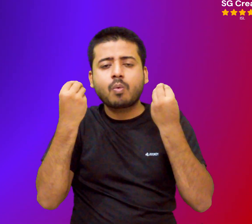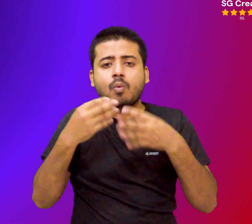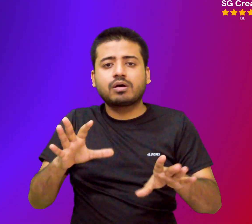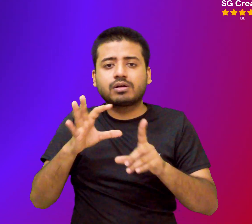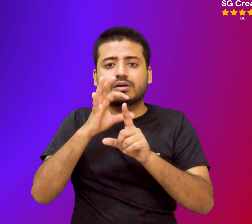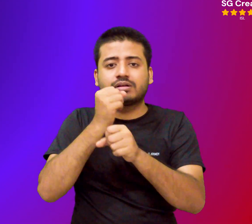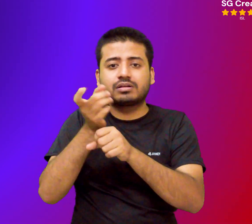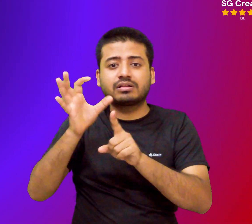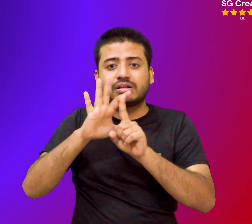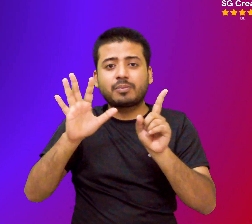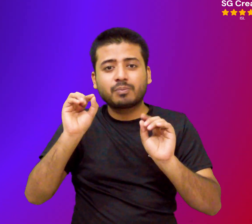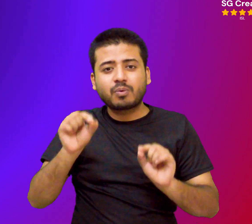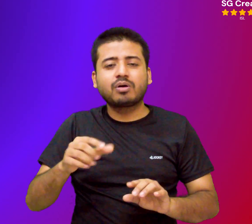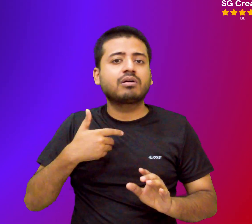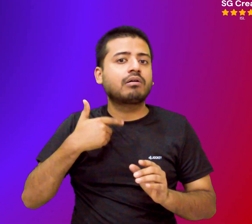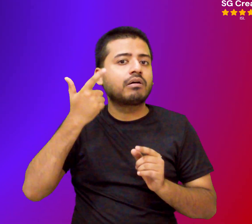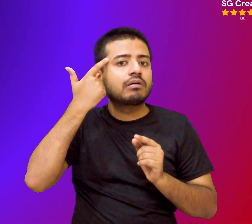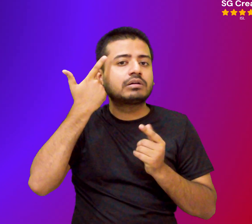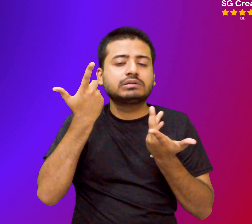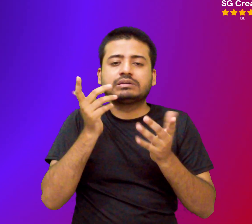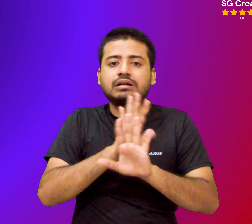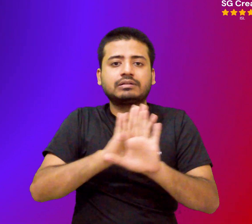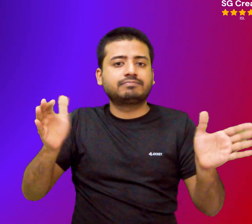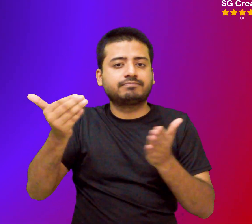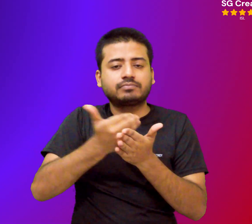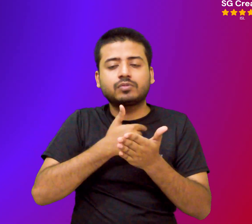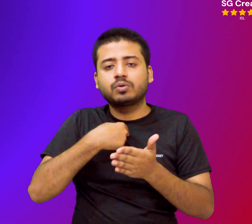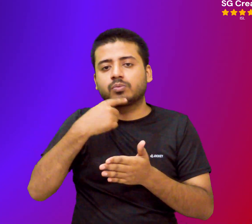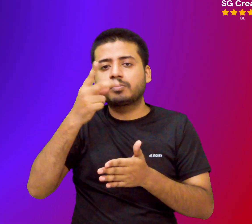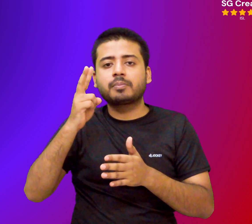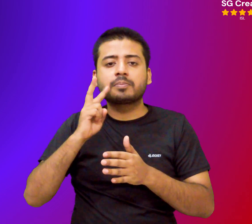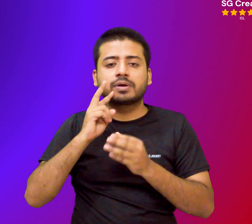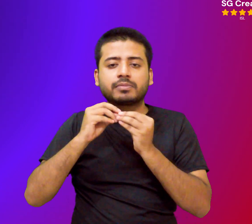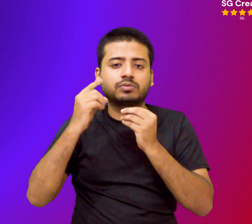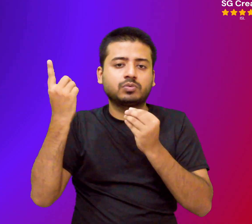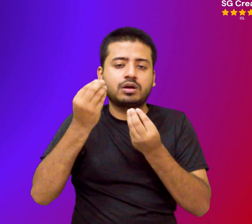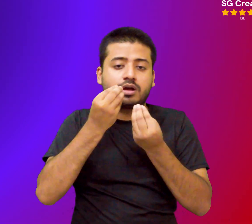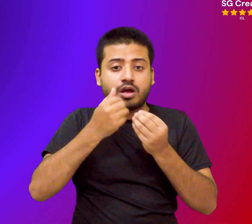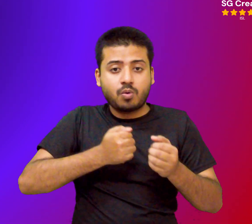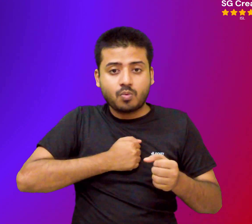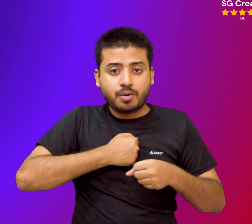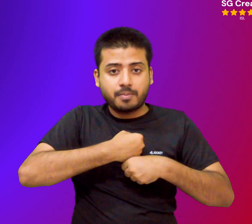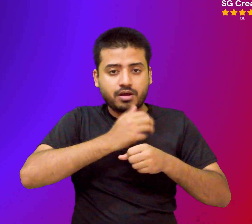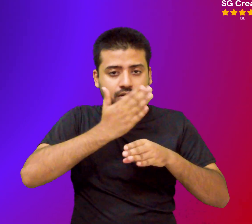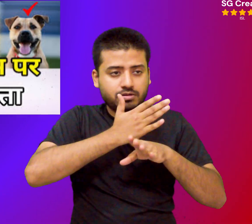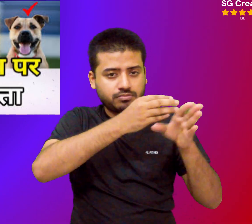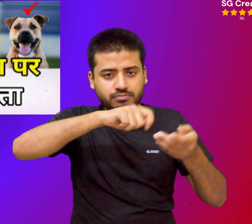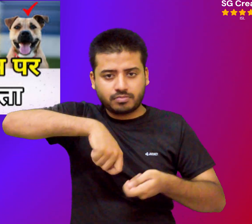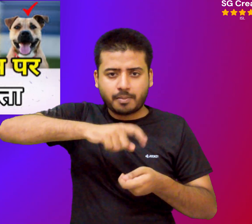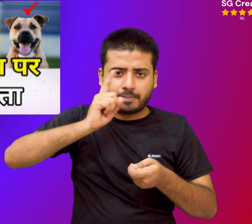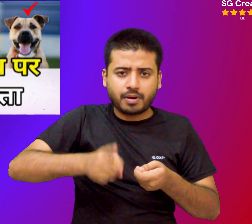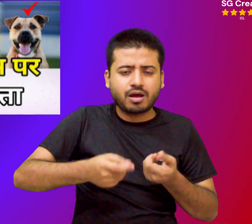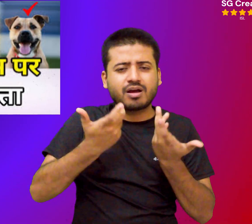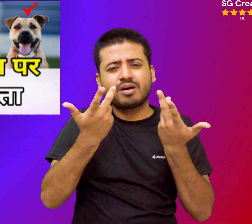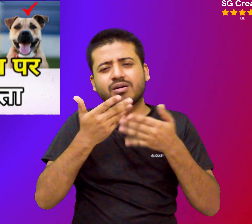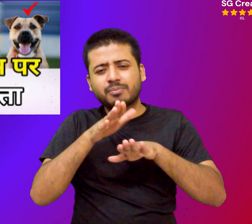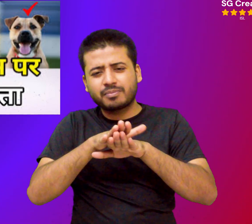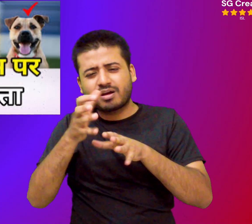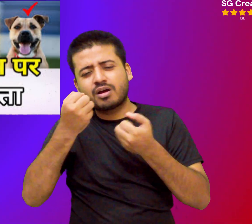Nagaland, Mizoram, Tripura, and Arunachal Pradesh. The Guwahati High Court recently set aside a ban on the sale